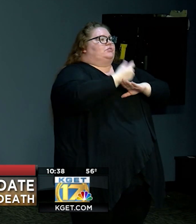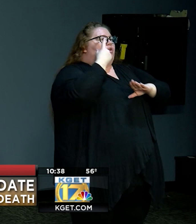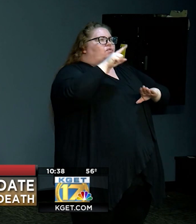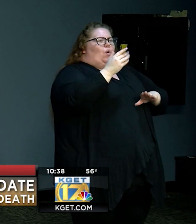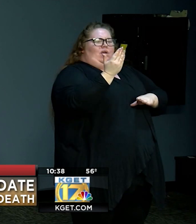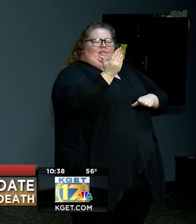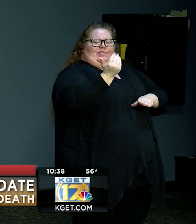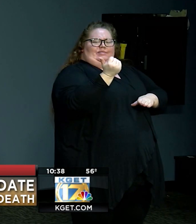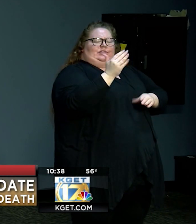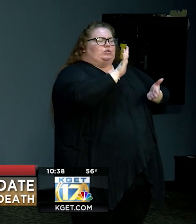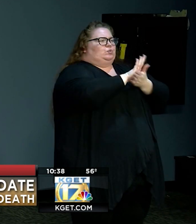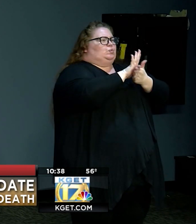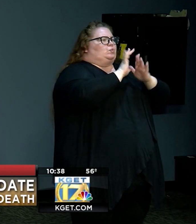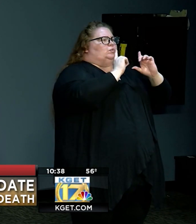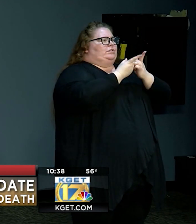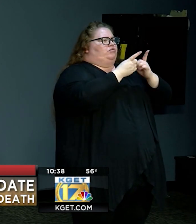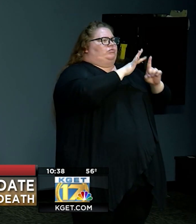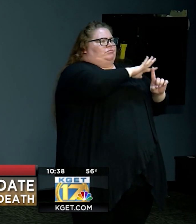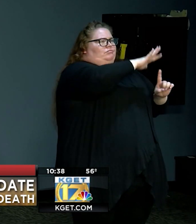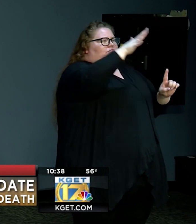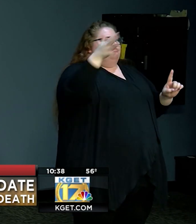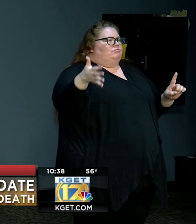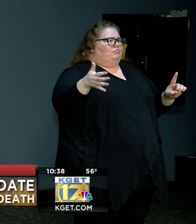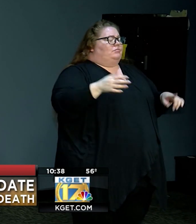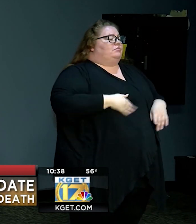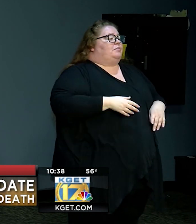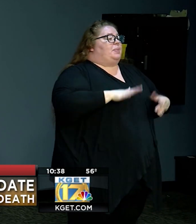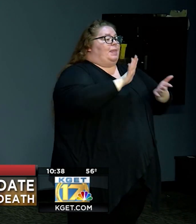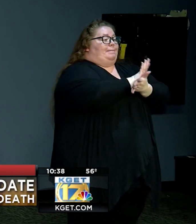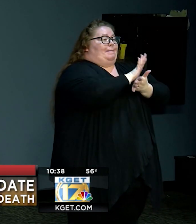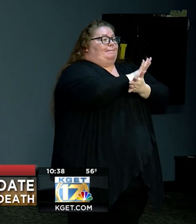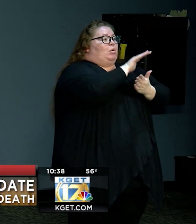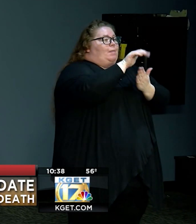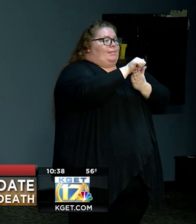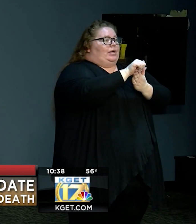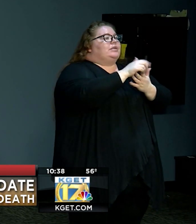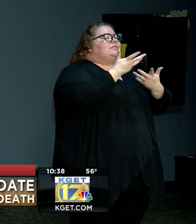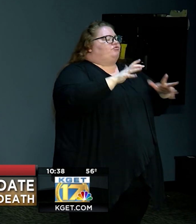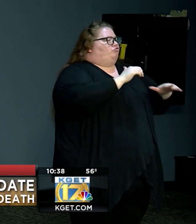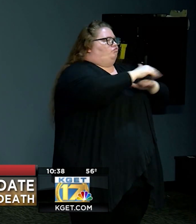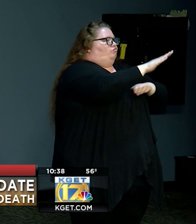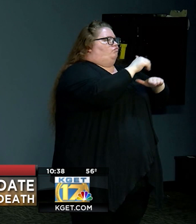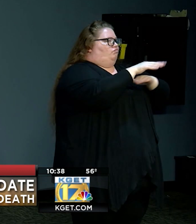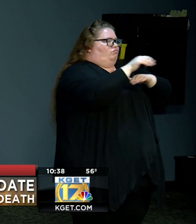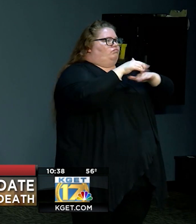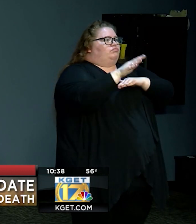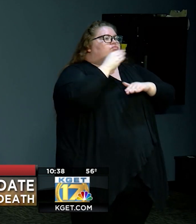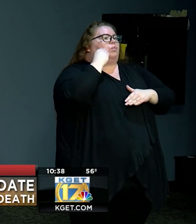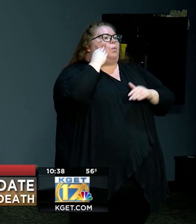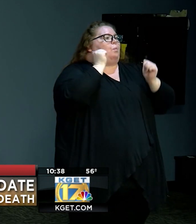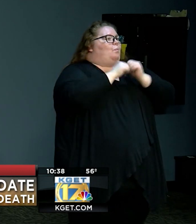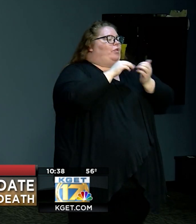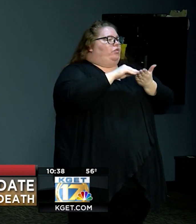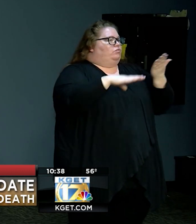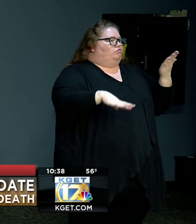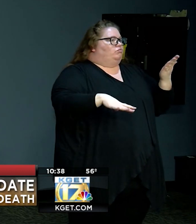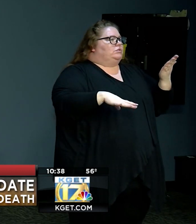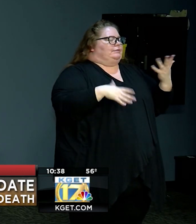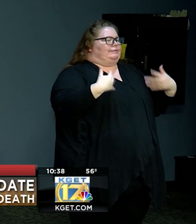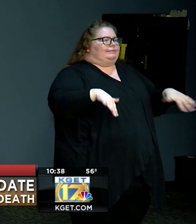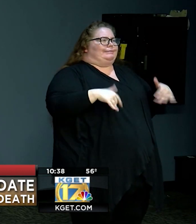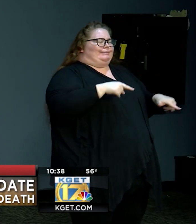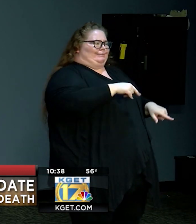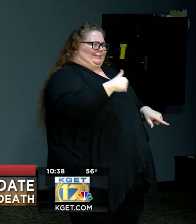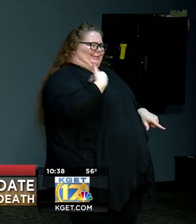county. Paper packets have been sent home with students because in some cases, especially the very youngest, it's